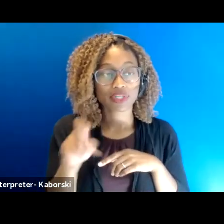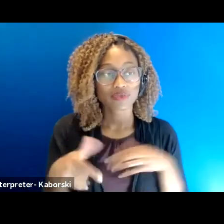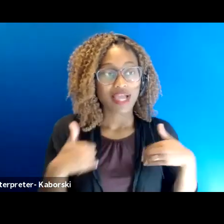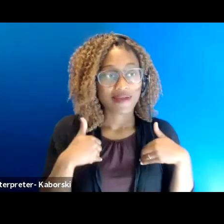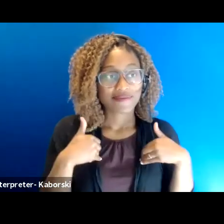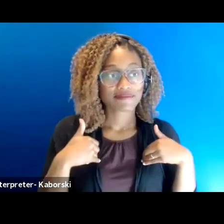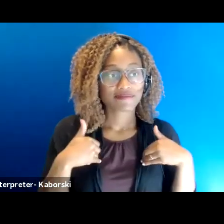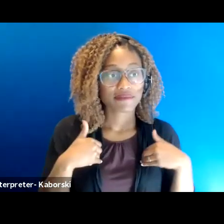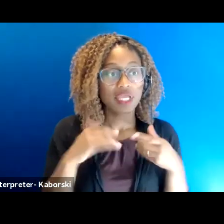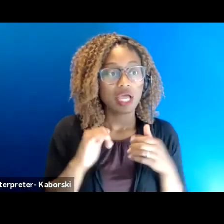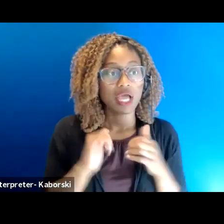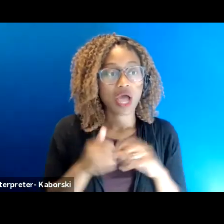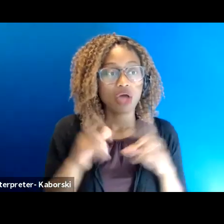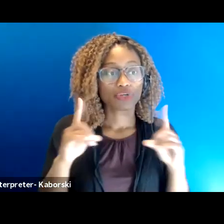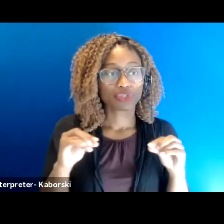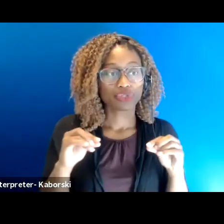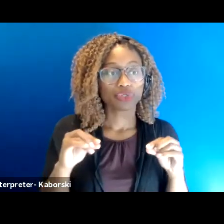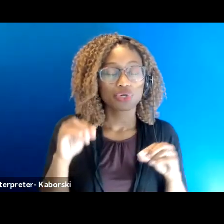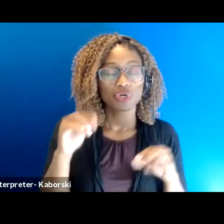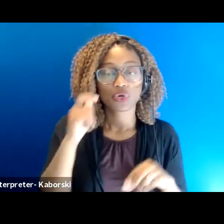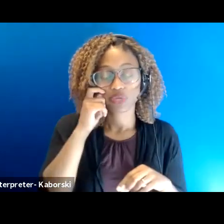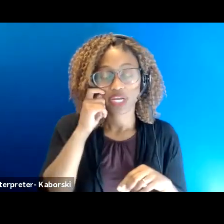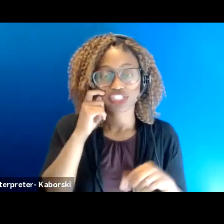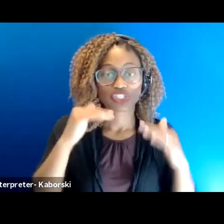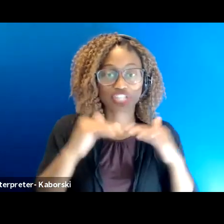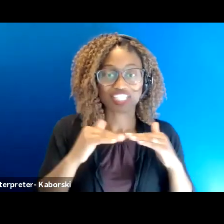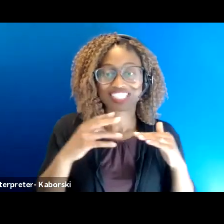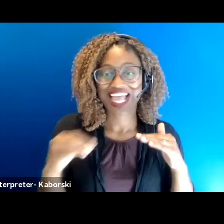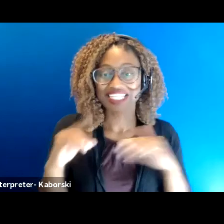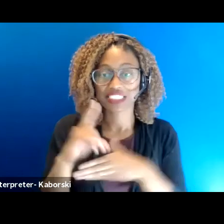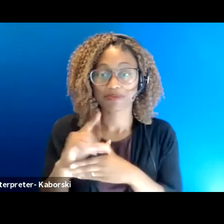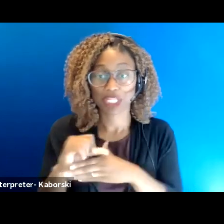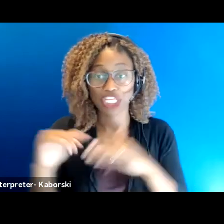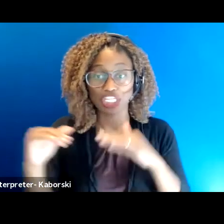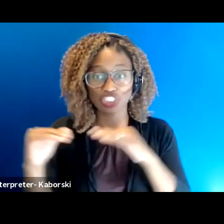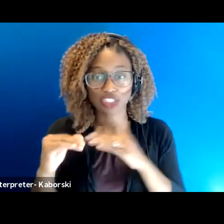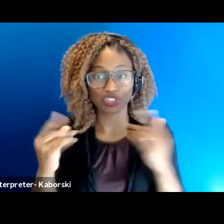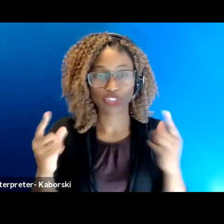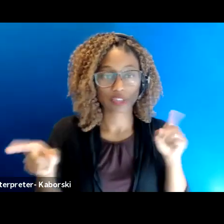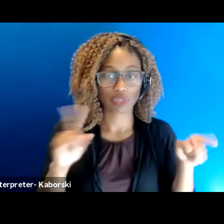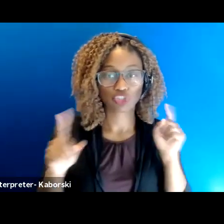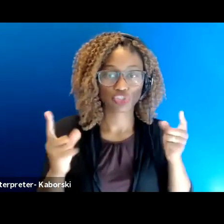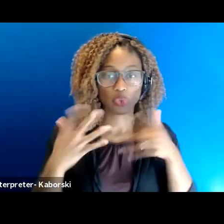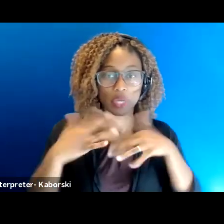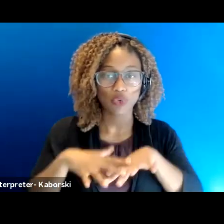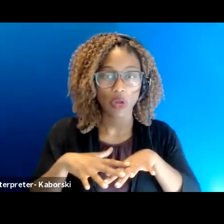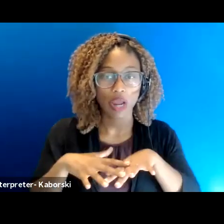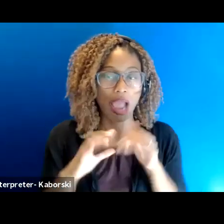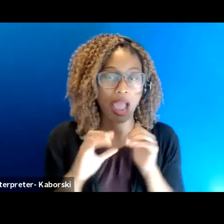how do racial justice and disability justice interconnect?